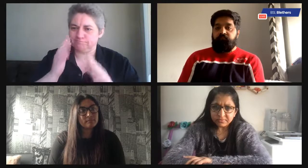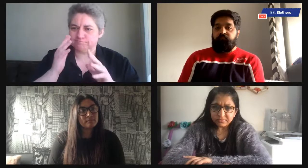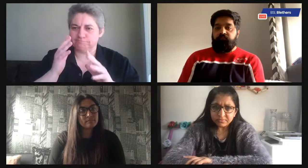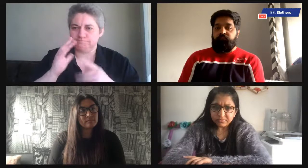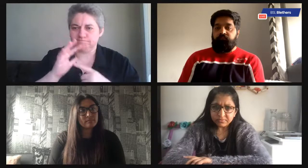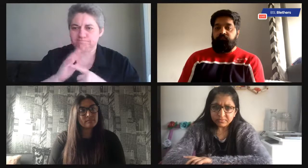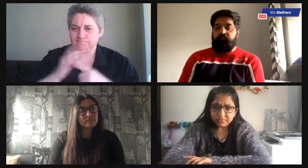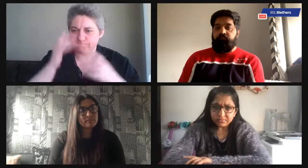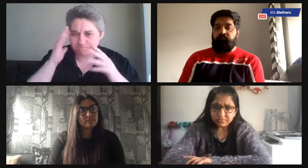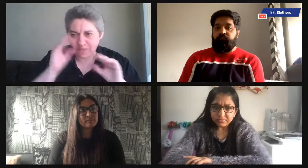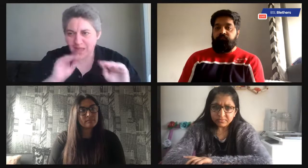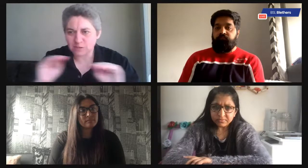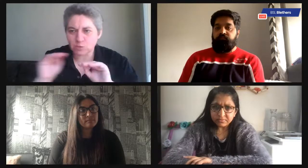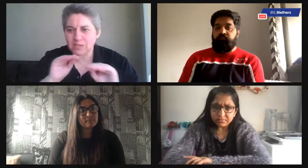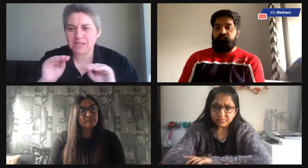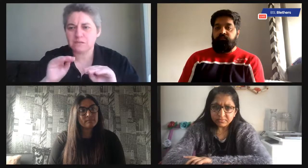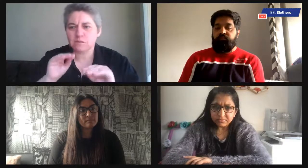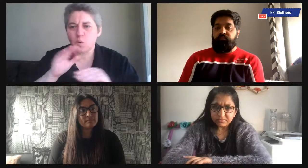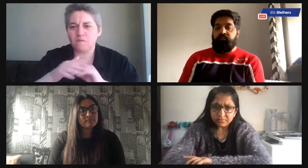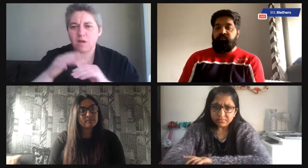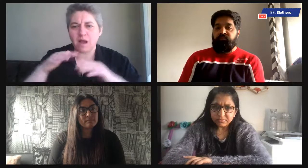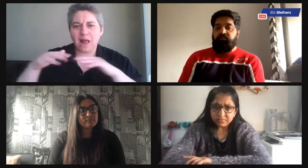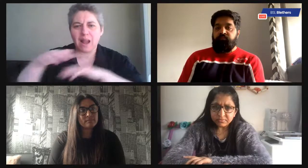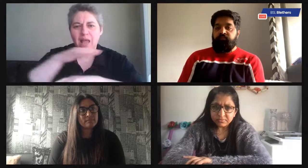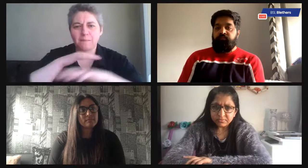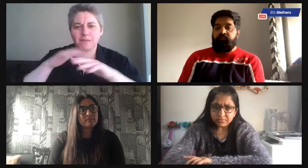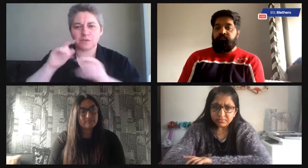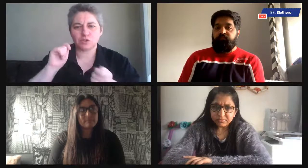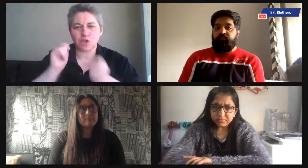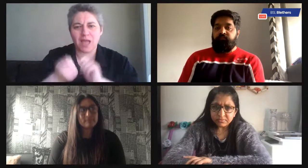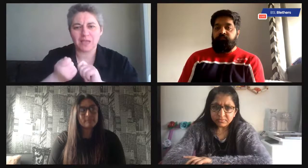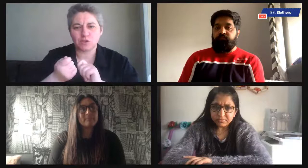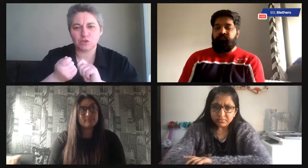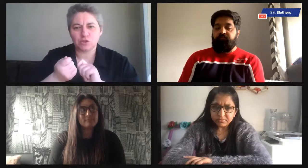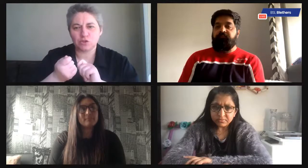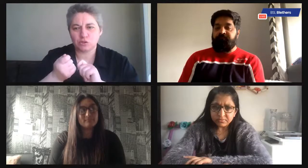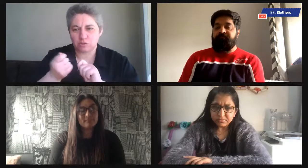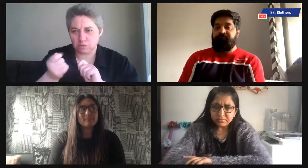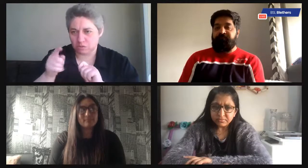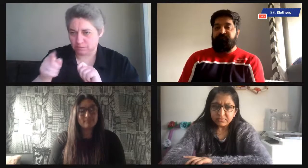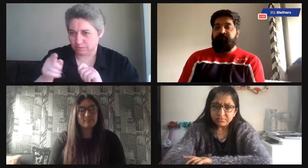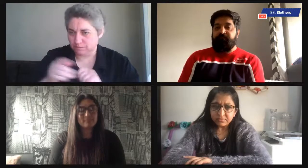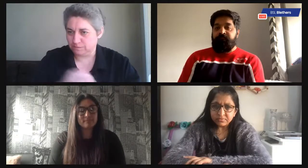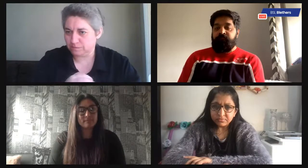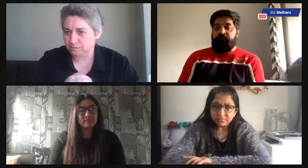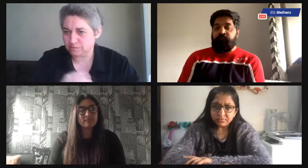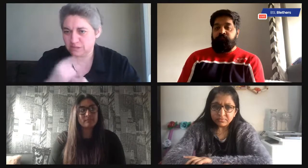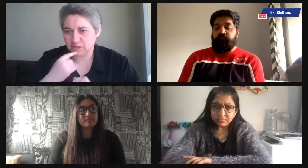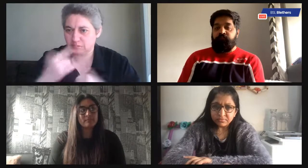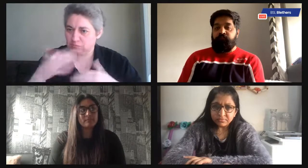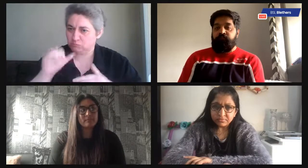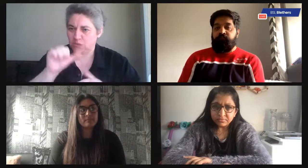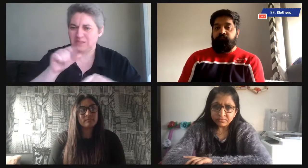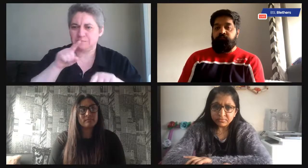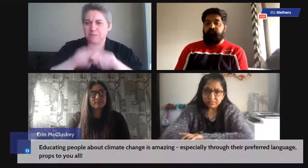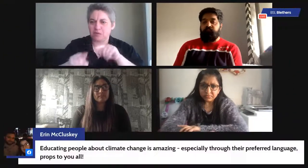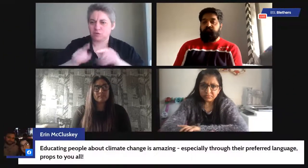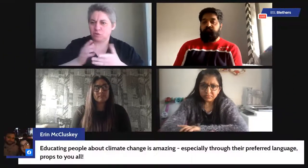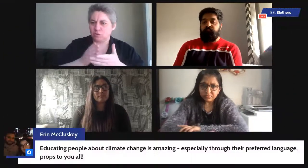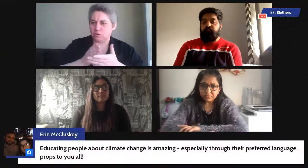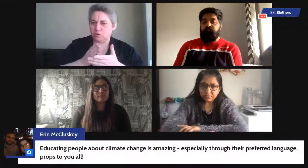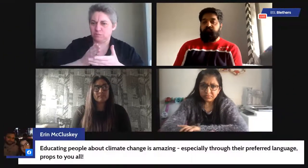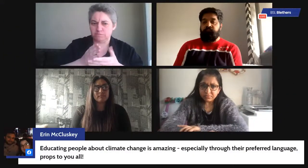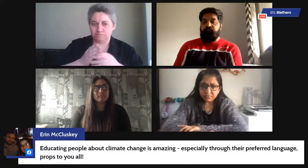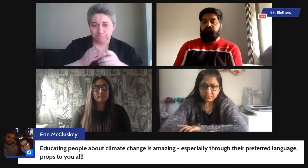you. And she said that she's just so amazed that you're doing education and climate change, and